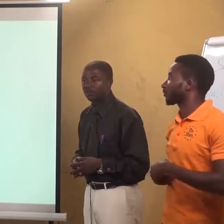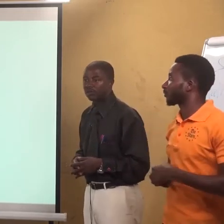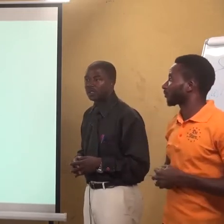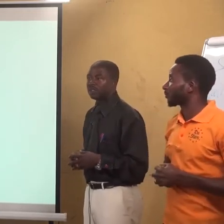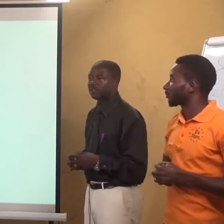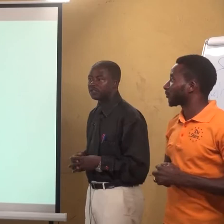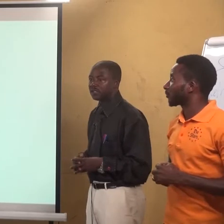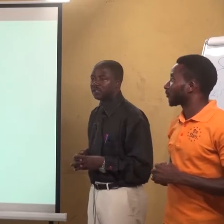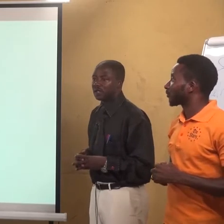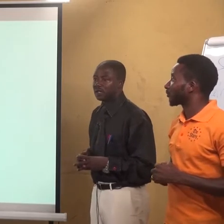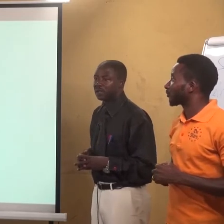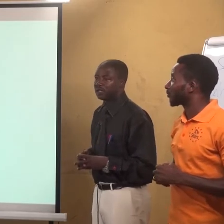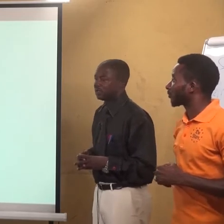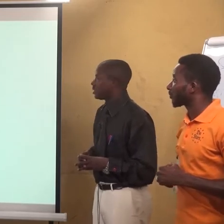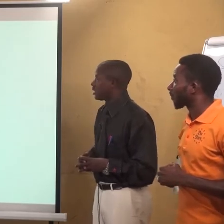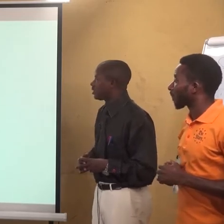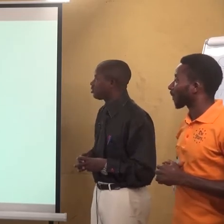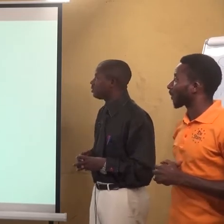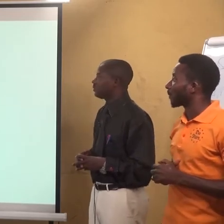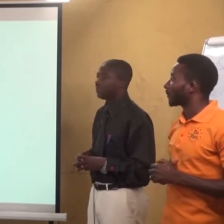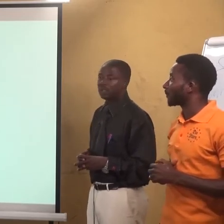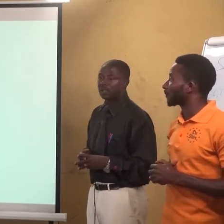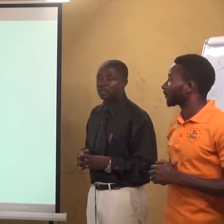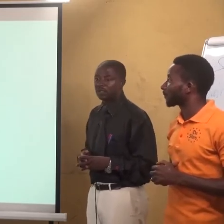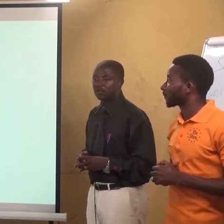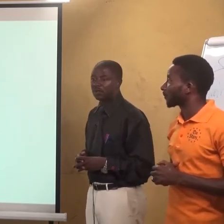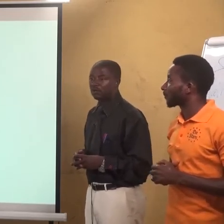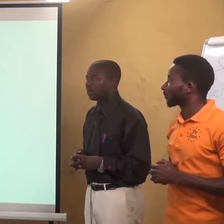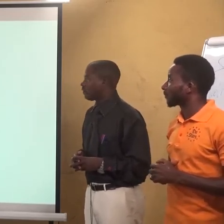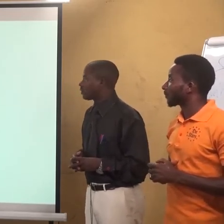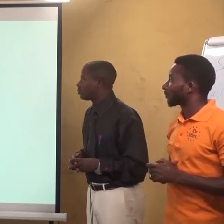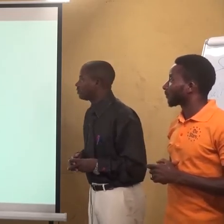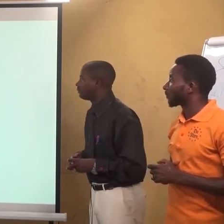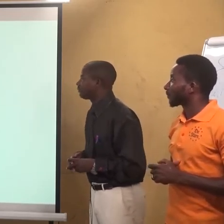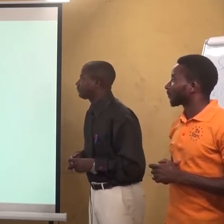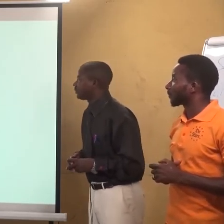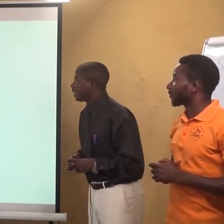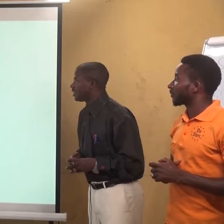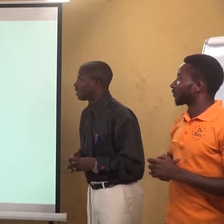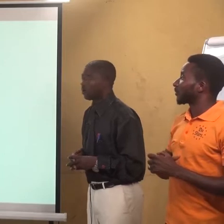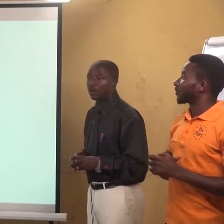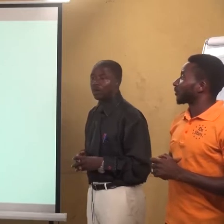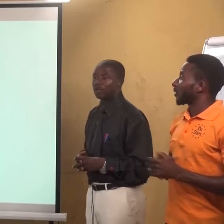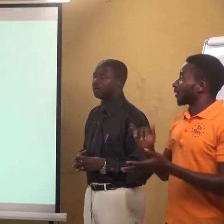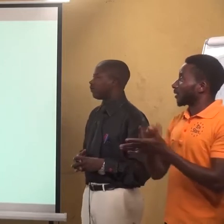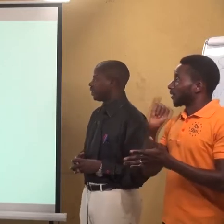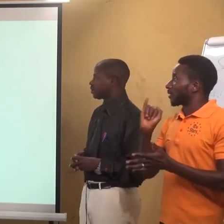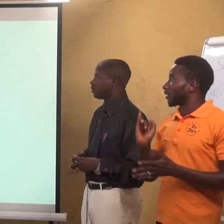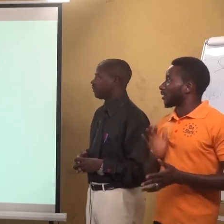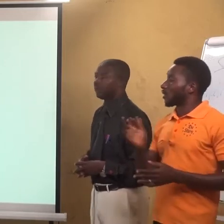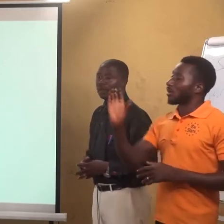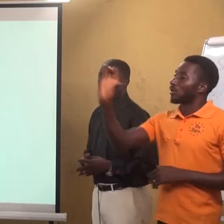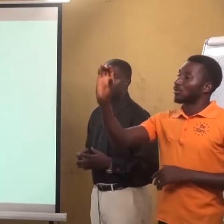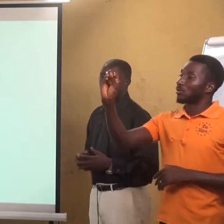1/2. 16 divided by 32, the result is 1/2. That is our common